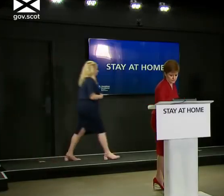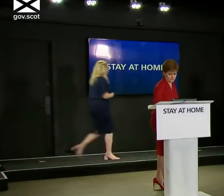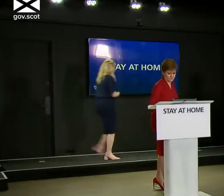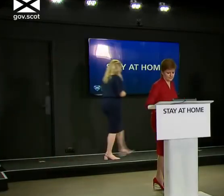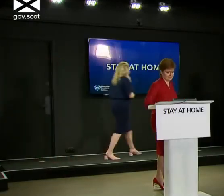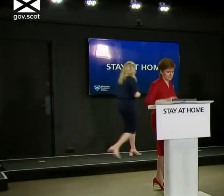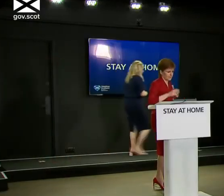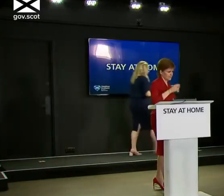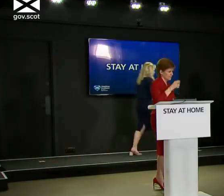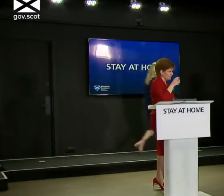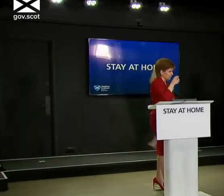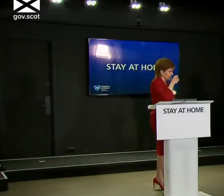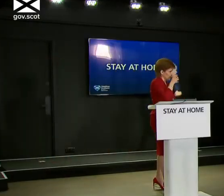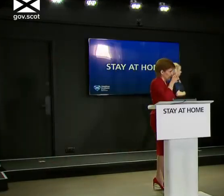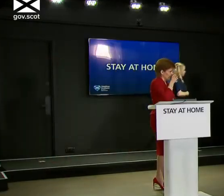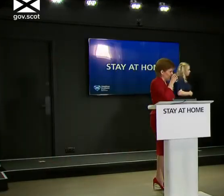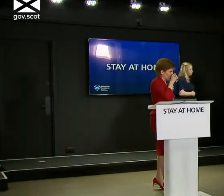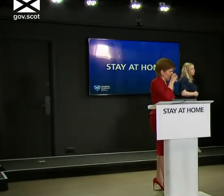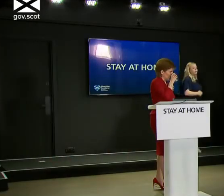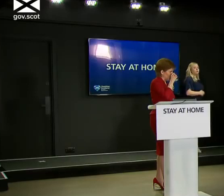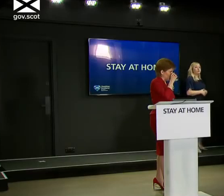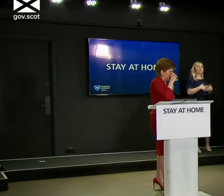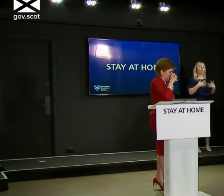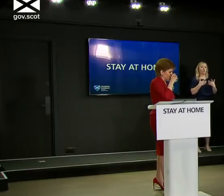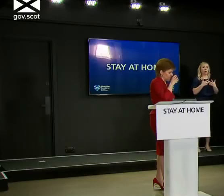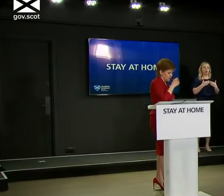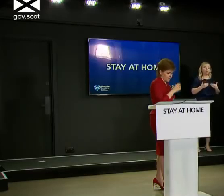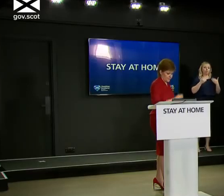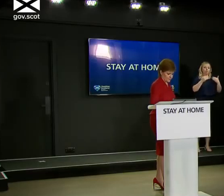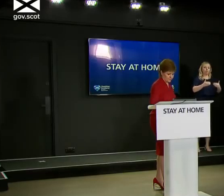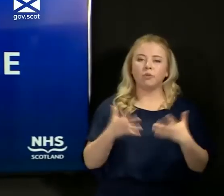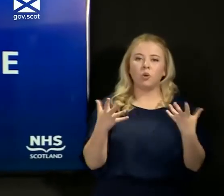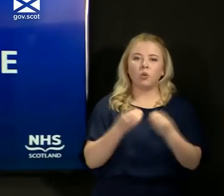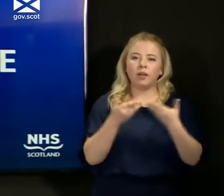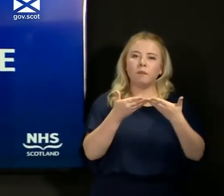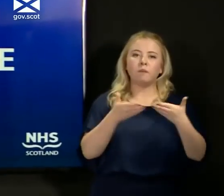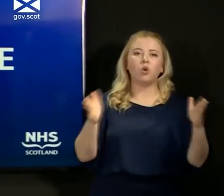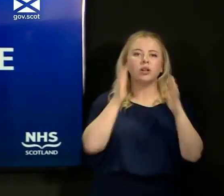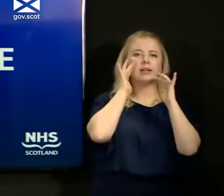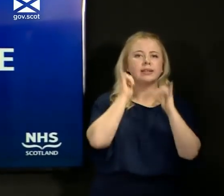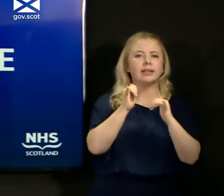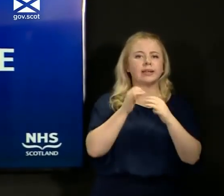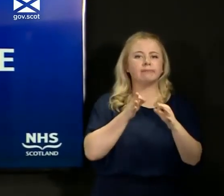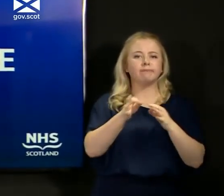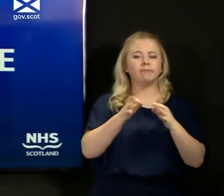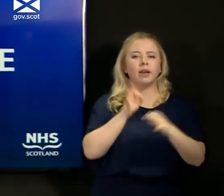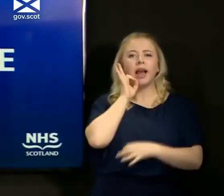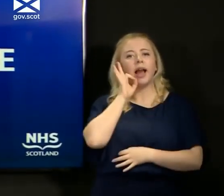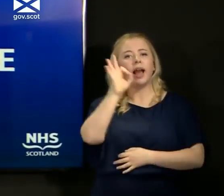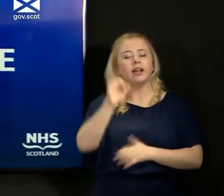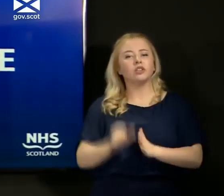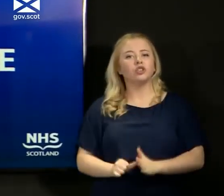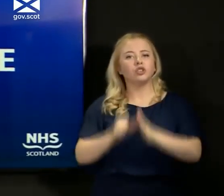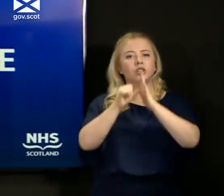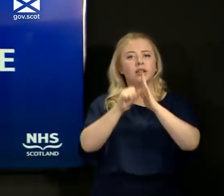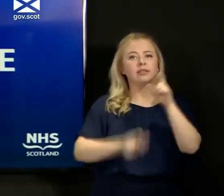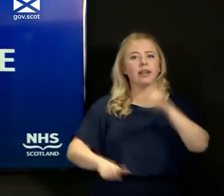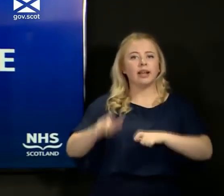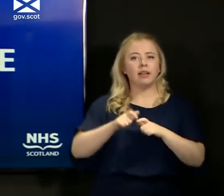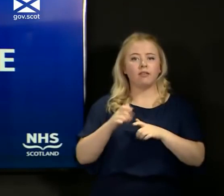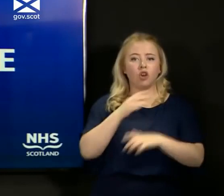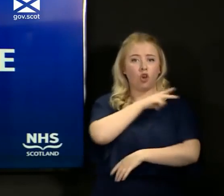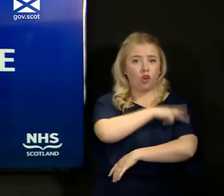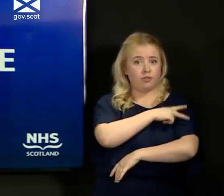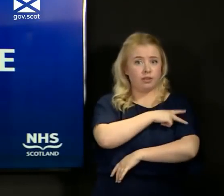how we kind of go forward with our kind of the broader testing strategy, I've asked our Chief Scientific Officer for Health, Professor Crossman, to examine